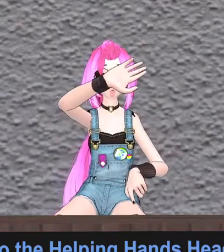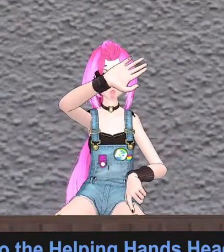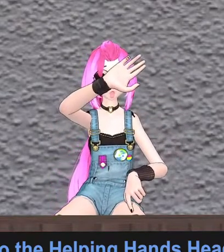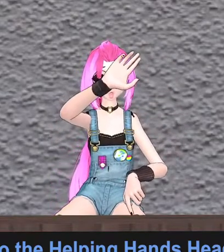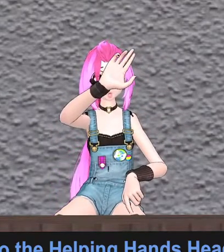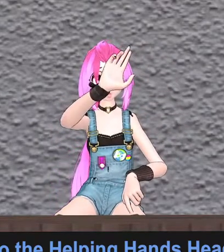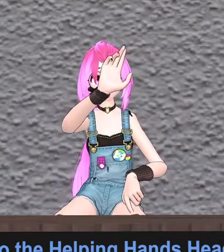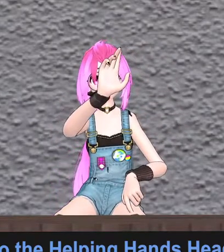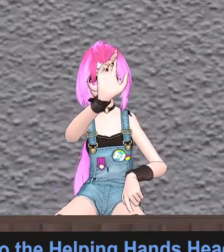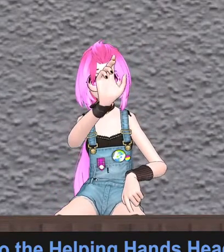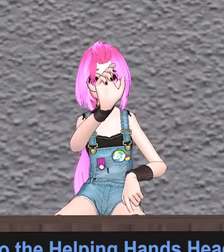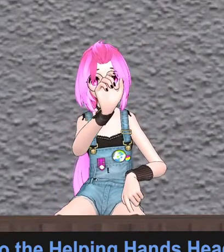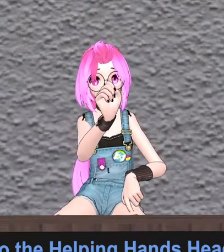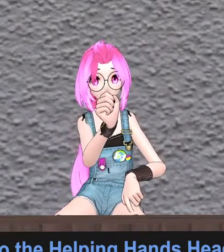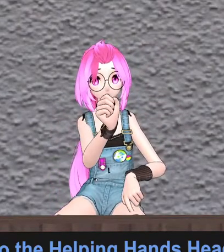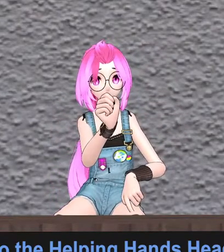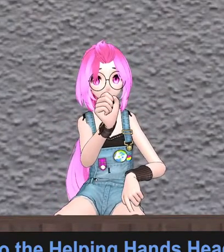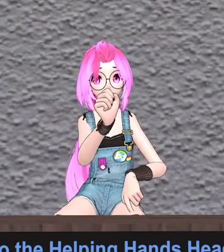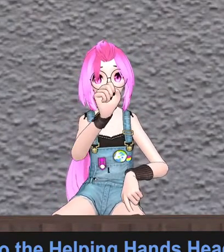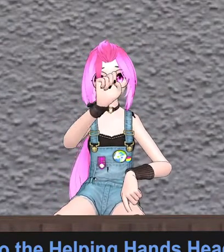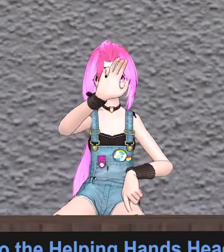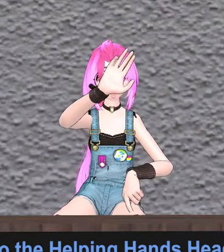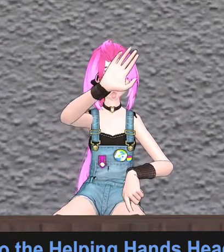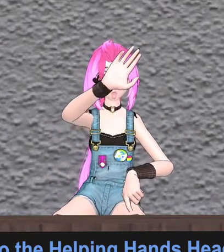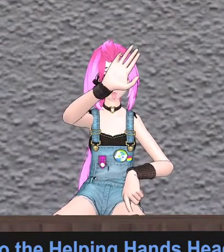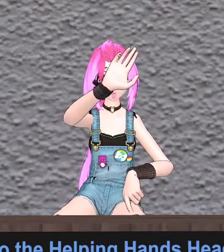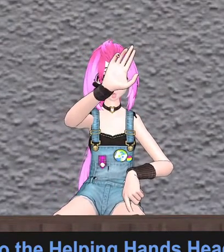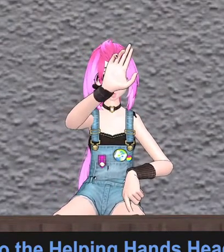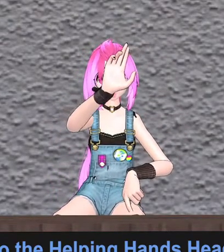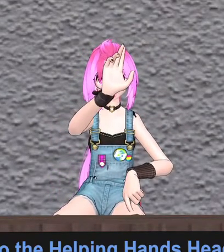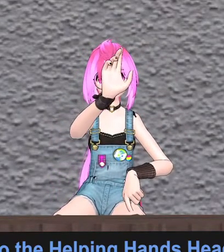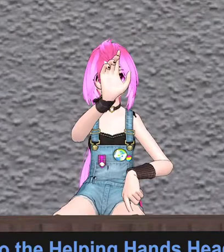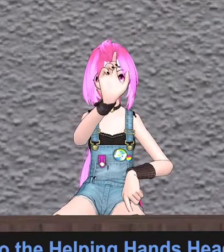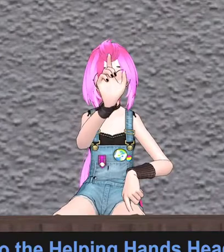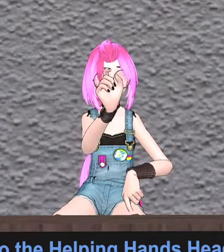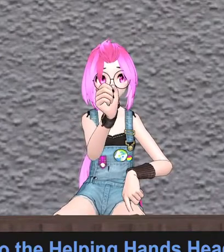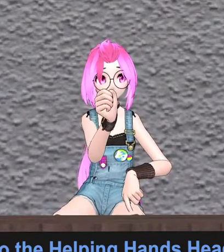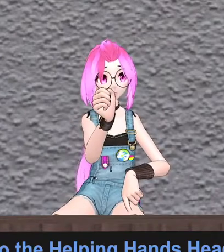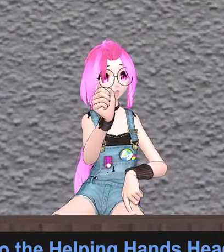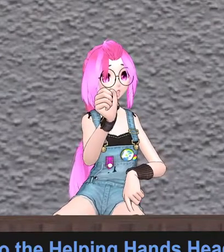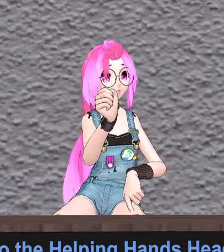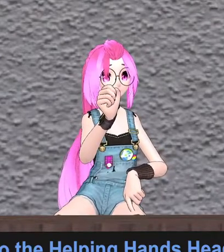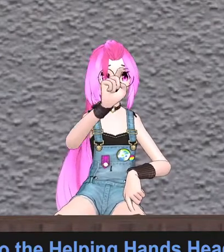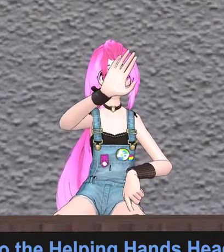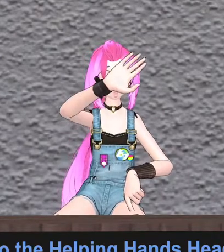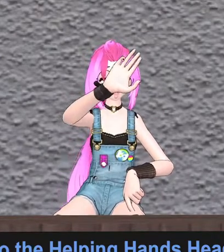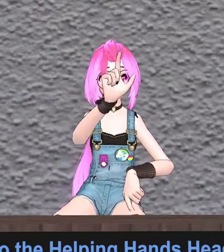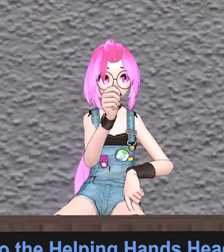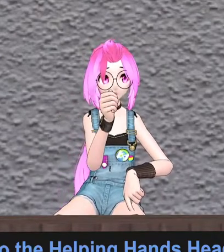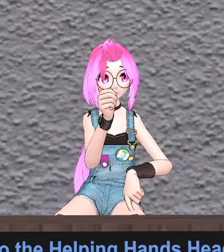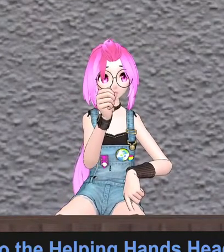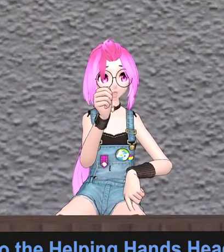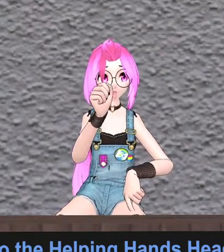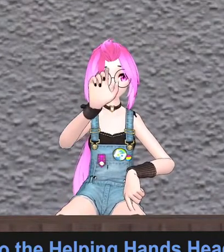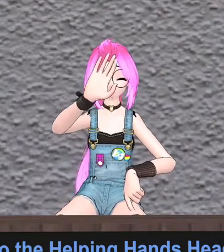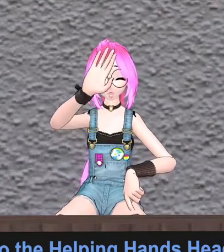finger closes. And then it's supposed to be, I'm doing it slow. It's supposed to be like that, okay? But fast, it's like